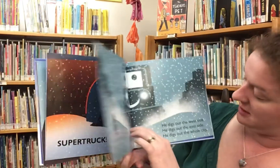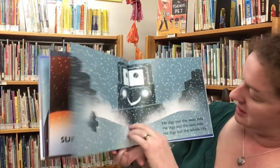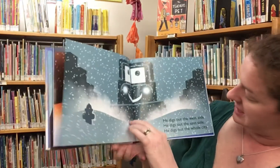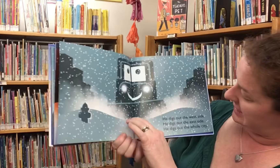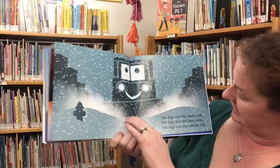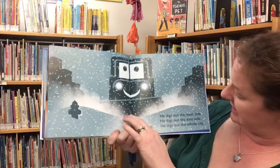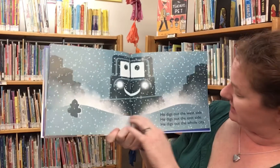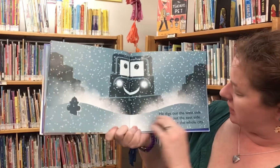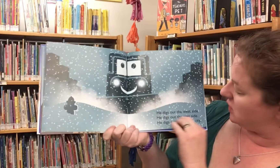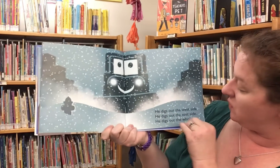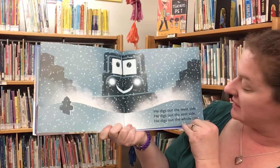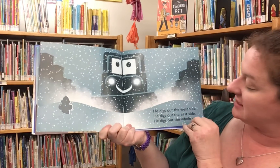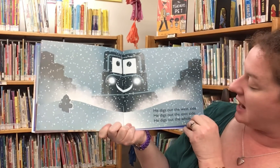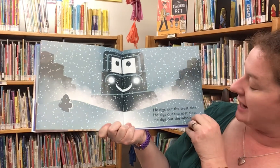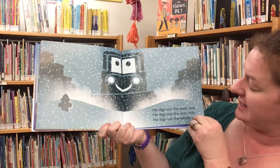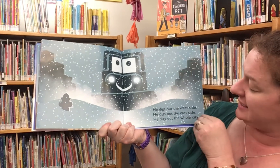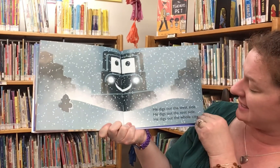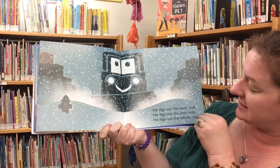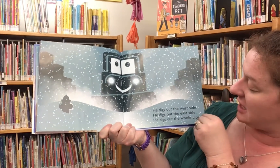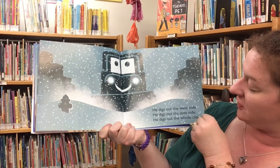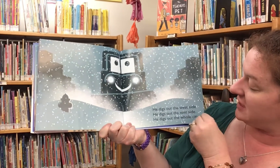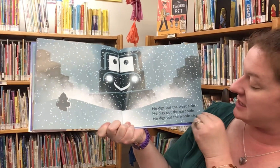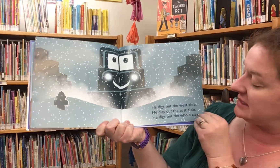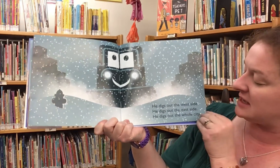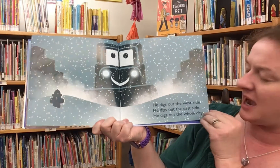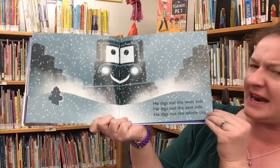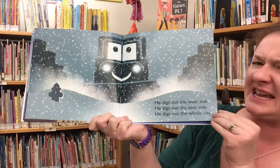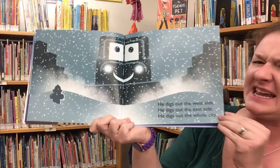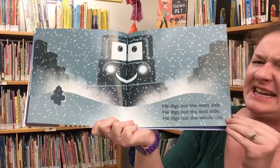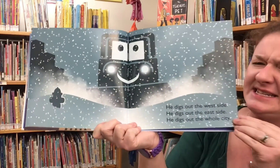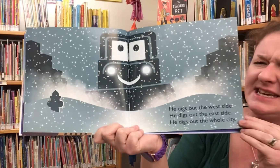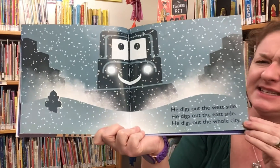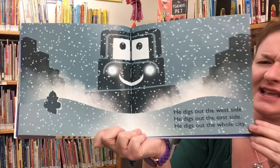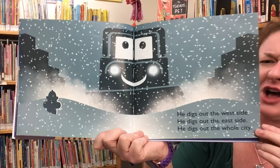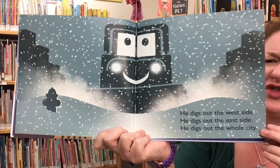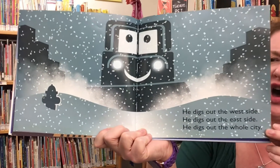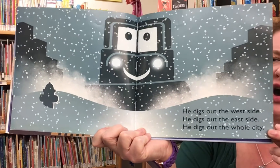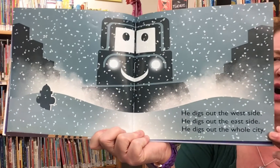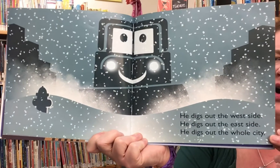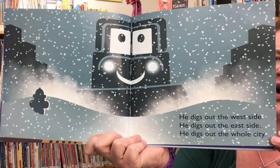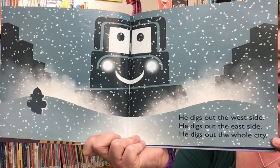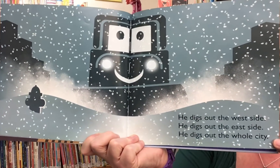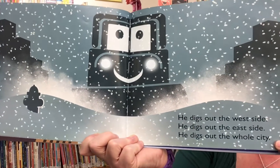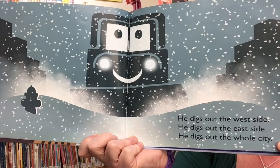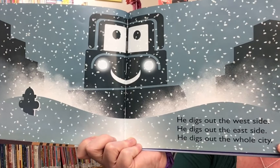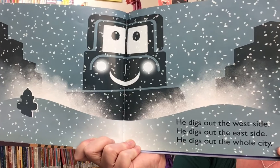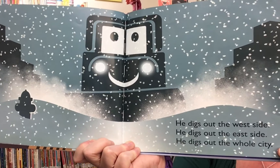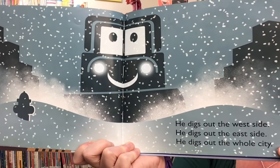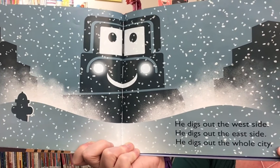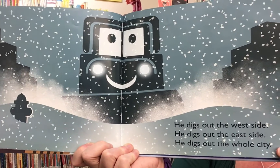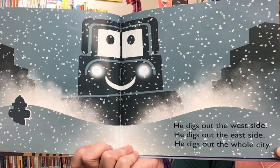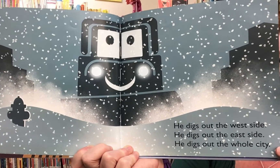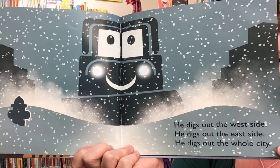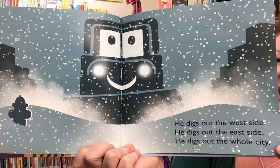He digs out the west side. He digs out the east side. He digs out the whole city.